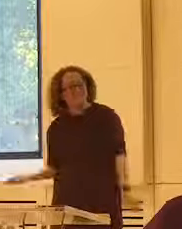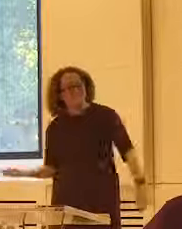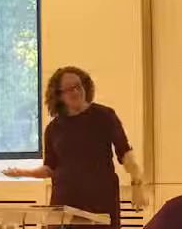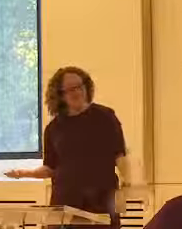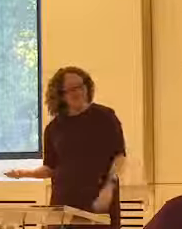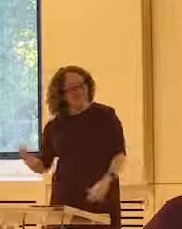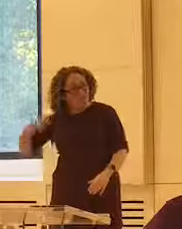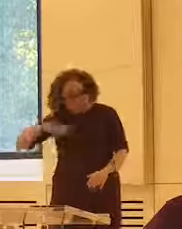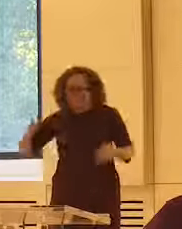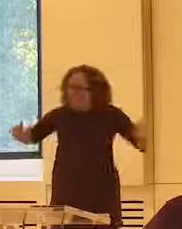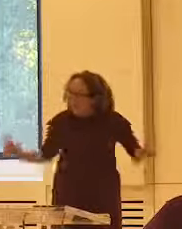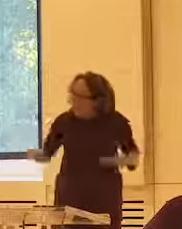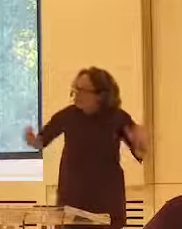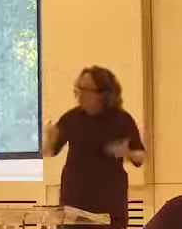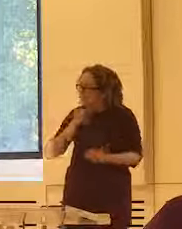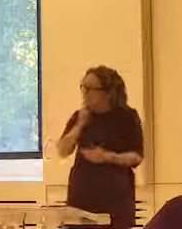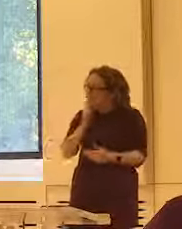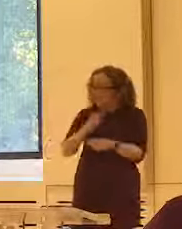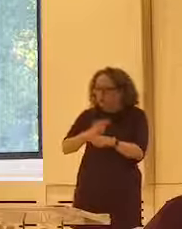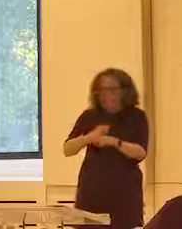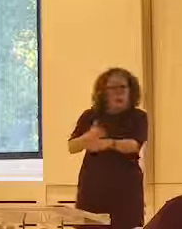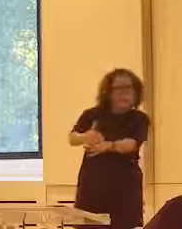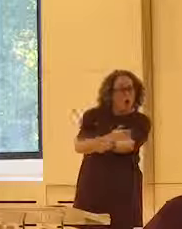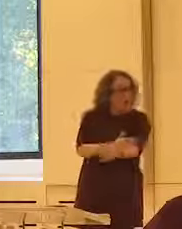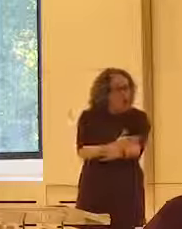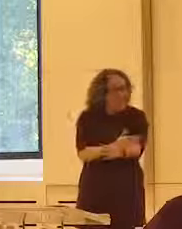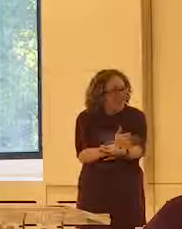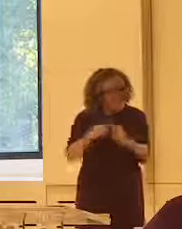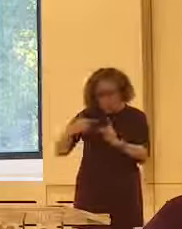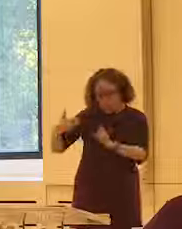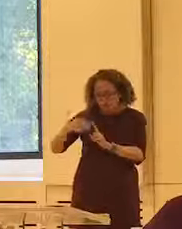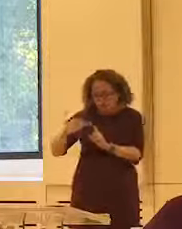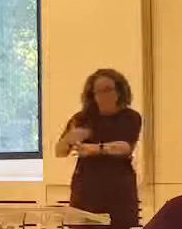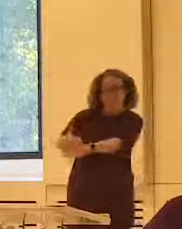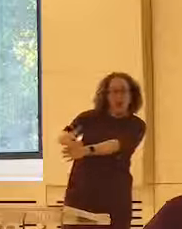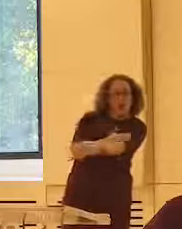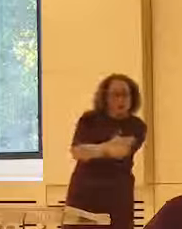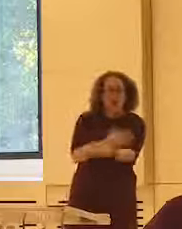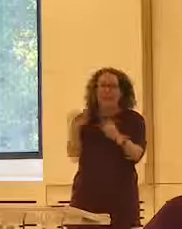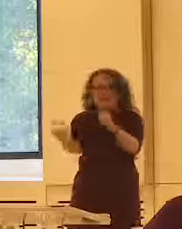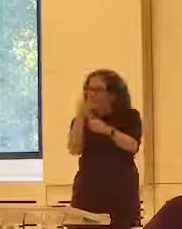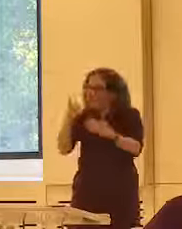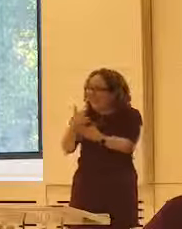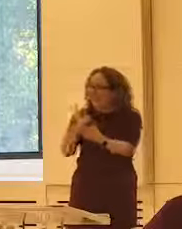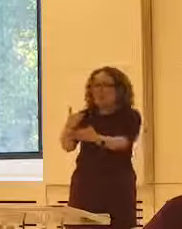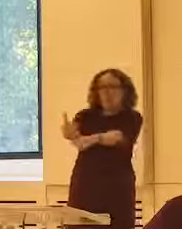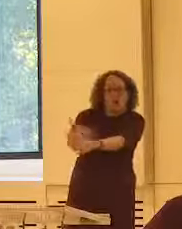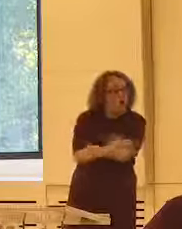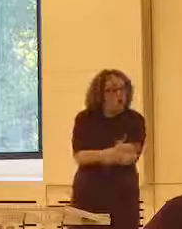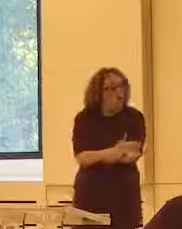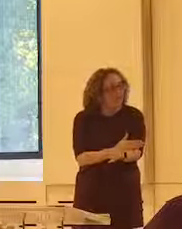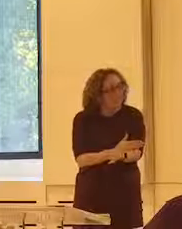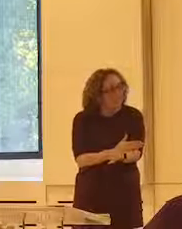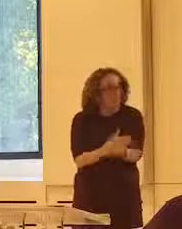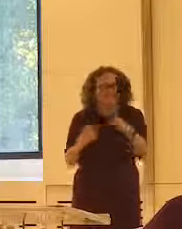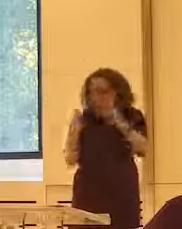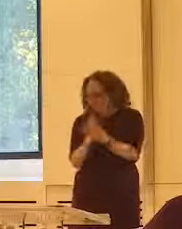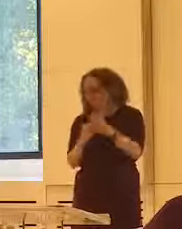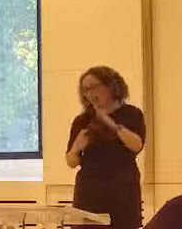by the time it's dealt with, it's grown and grown, got worse and worse, and then it's become a crisis. It needs to be early intervention and